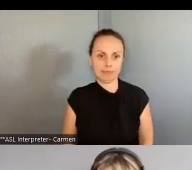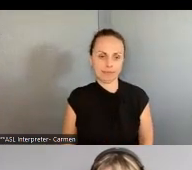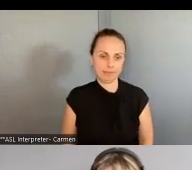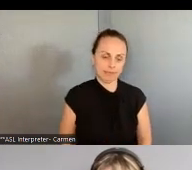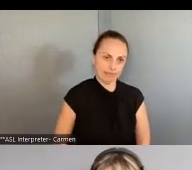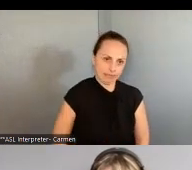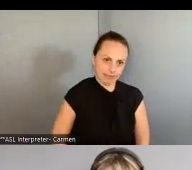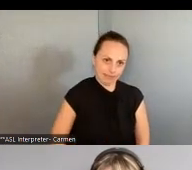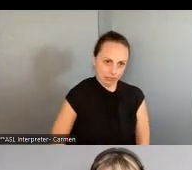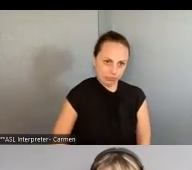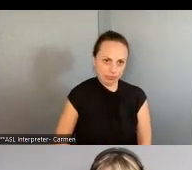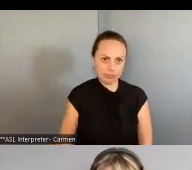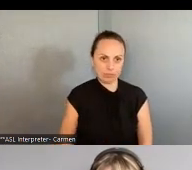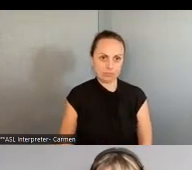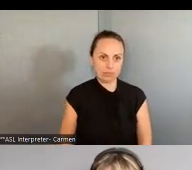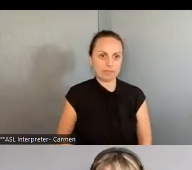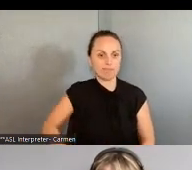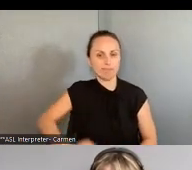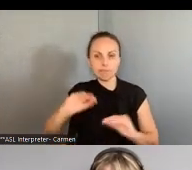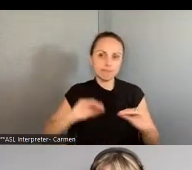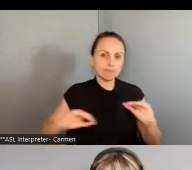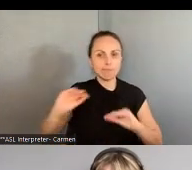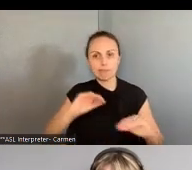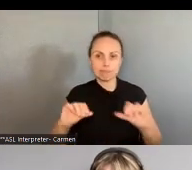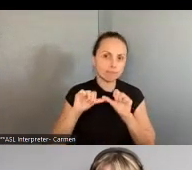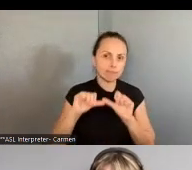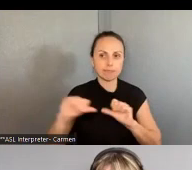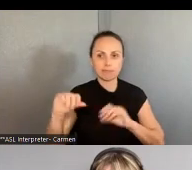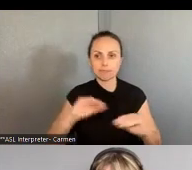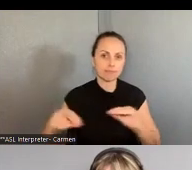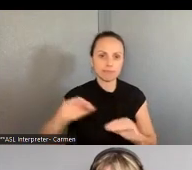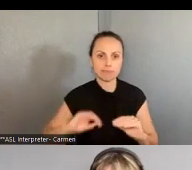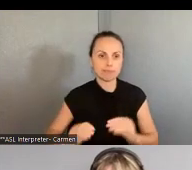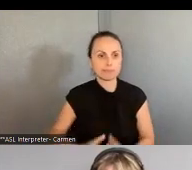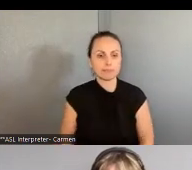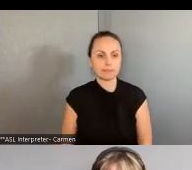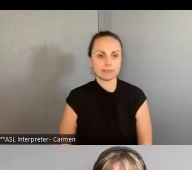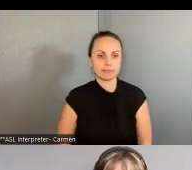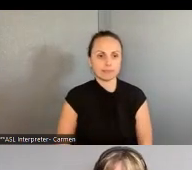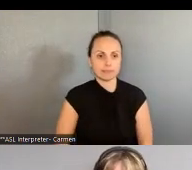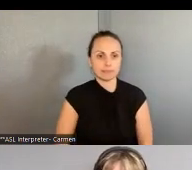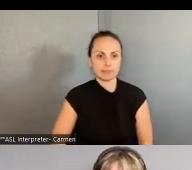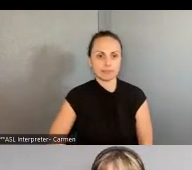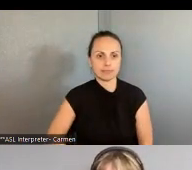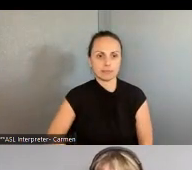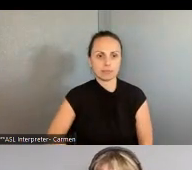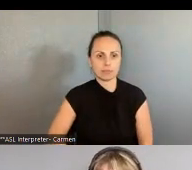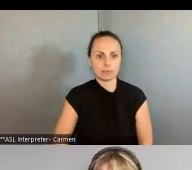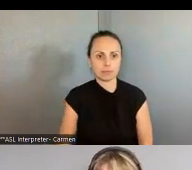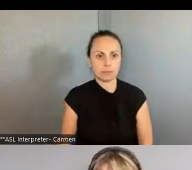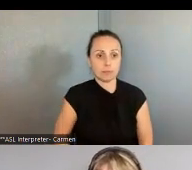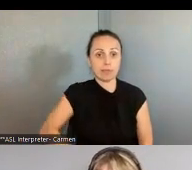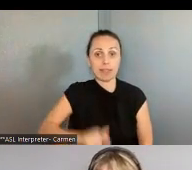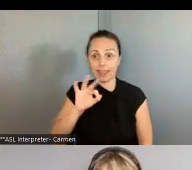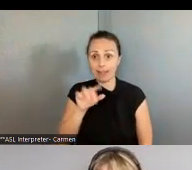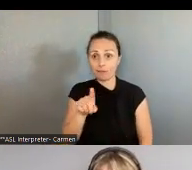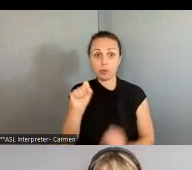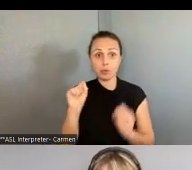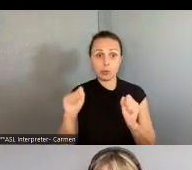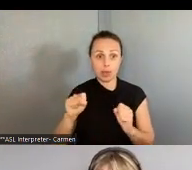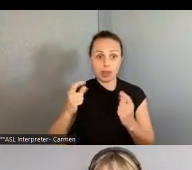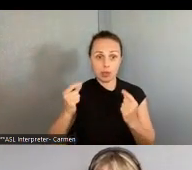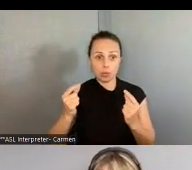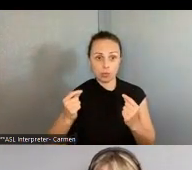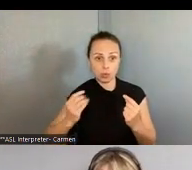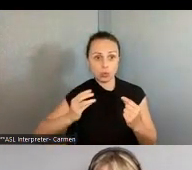Good. But keep that groove going, everyone. Keep that groove going. Hey, nice. Now, if we can, we're gonna march in place.